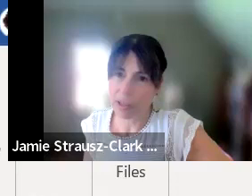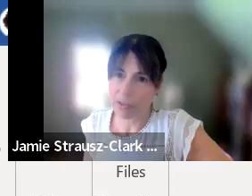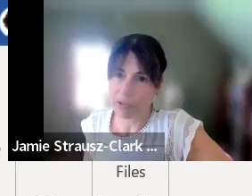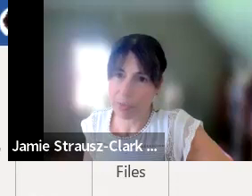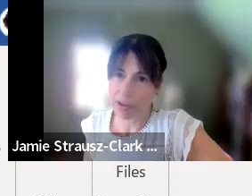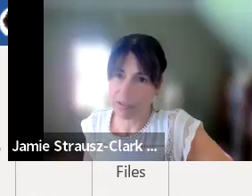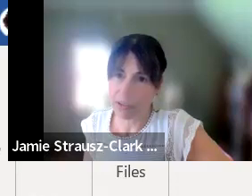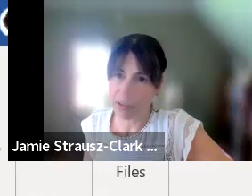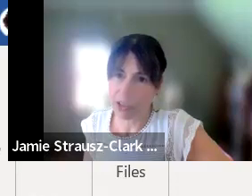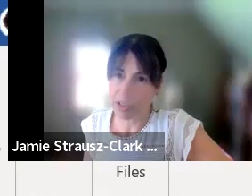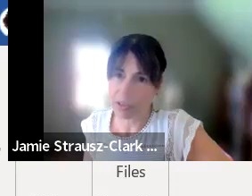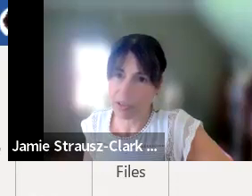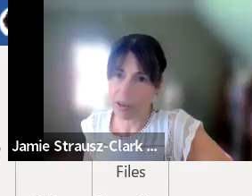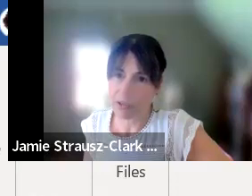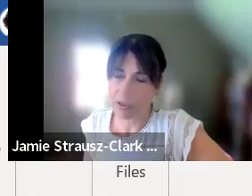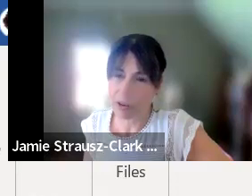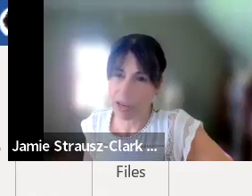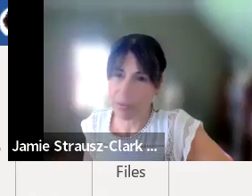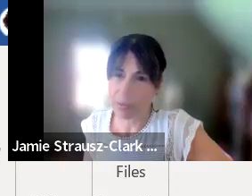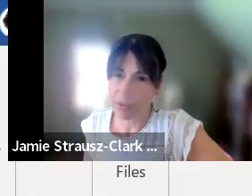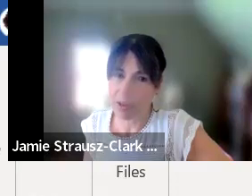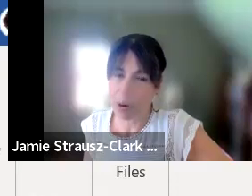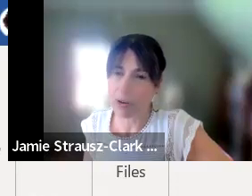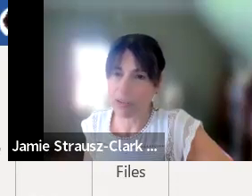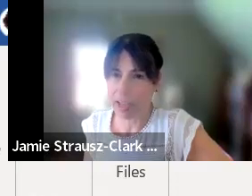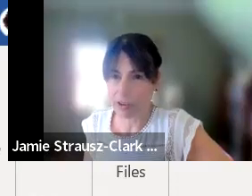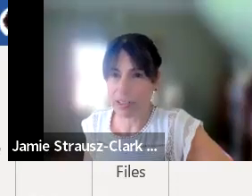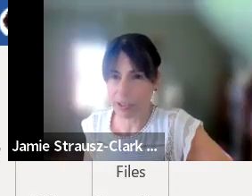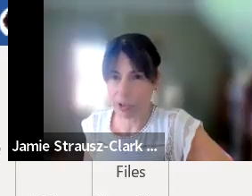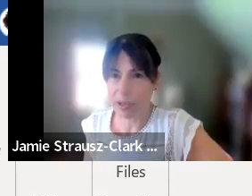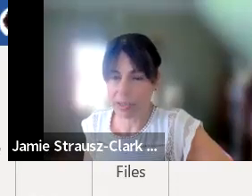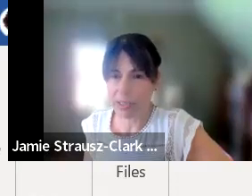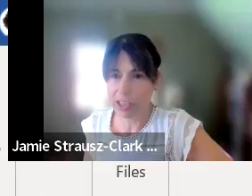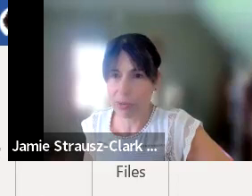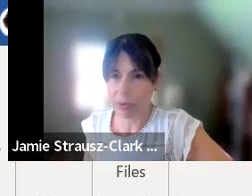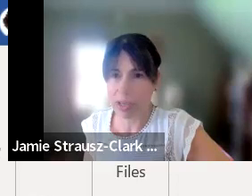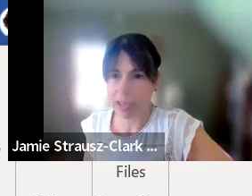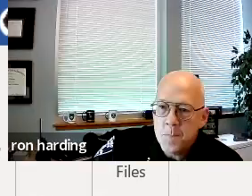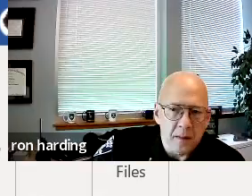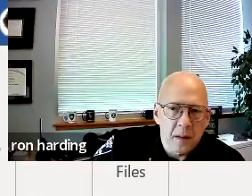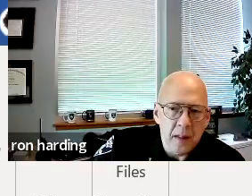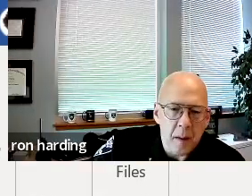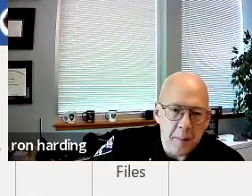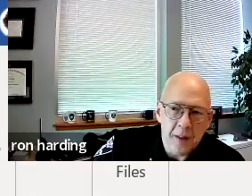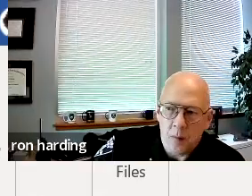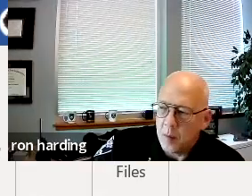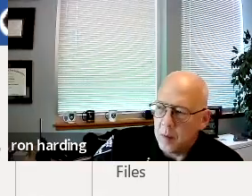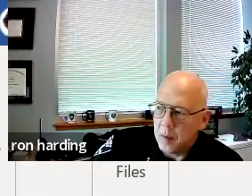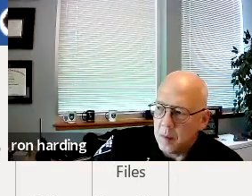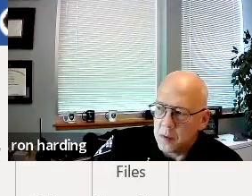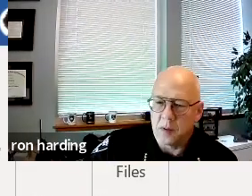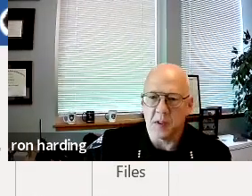of the law enforcement officer to offer a part of that crisis response continuum we were talking. And I